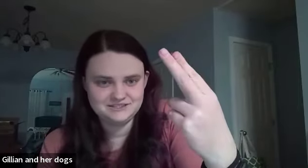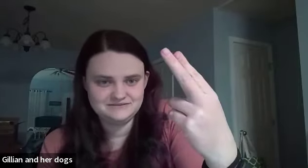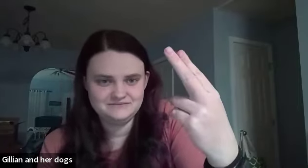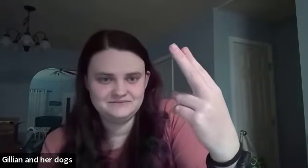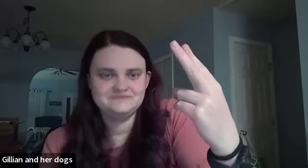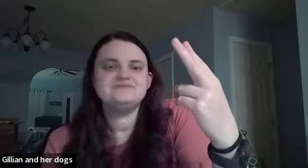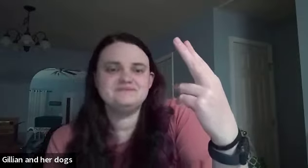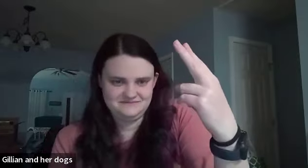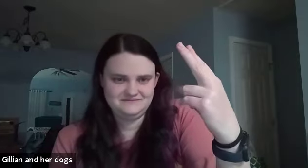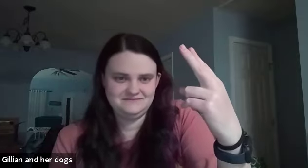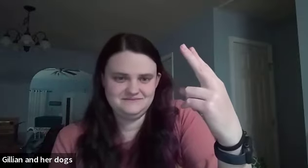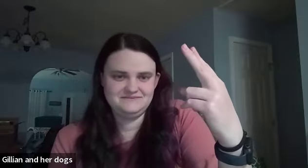March.